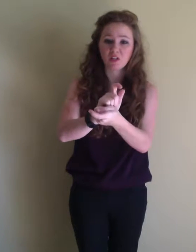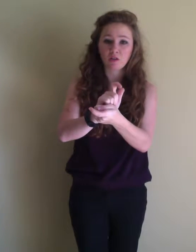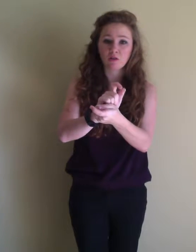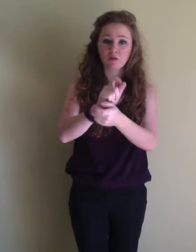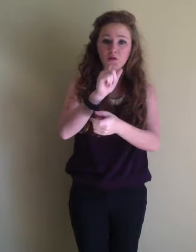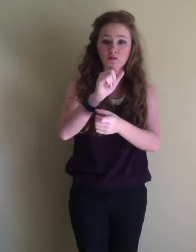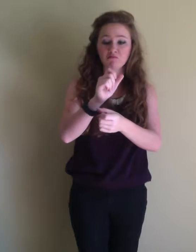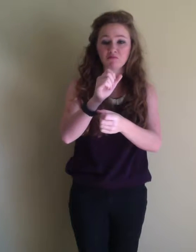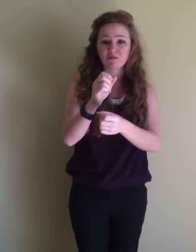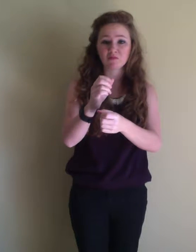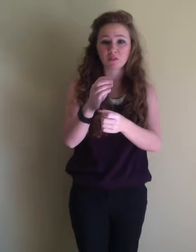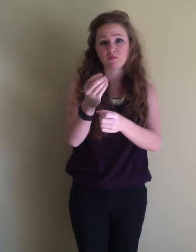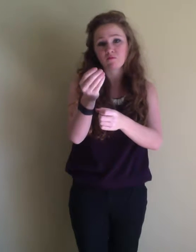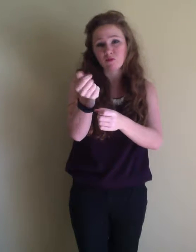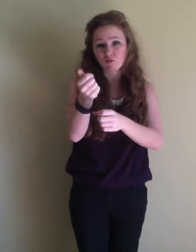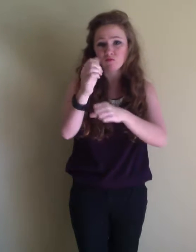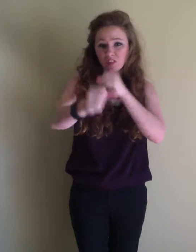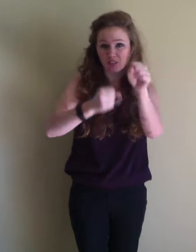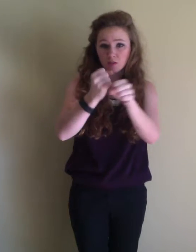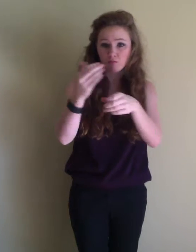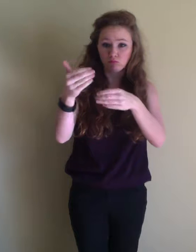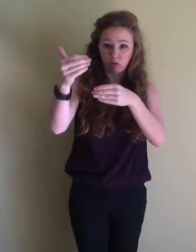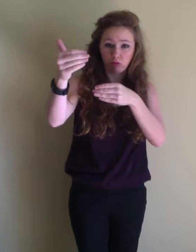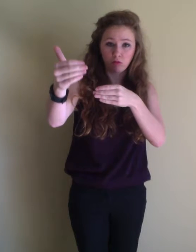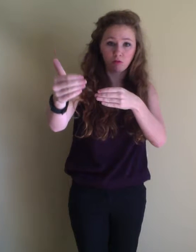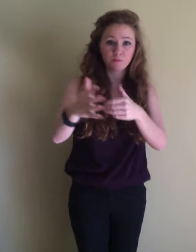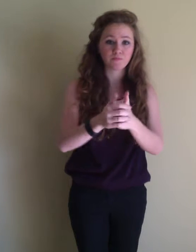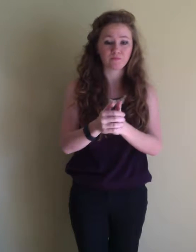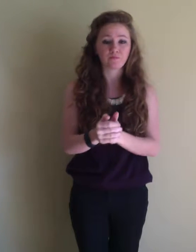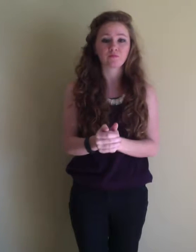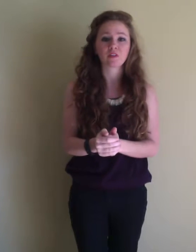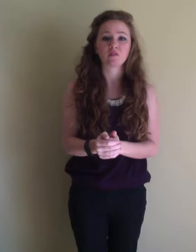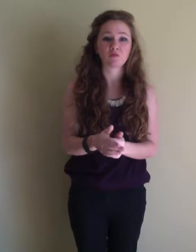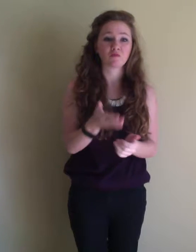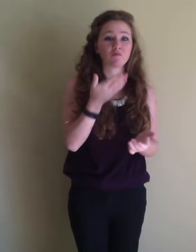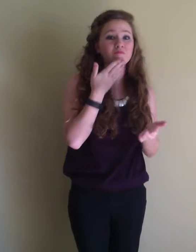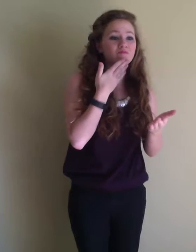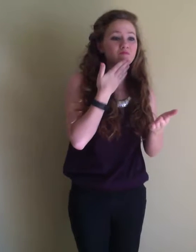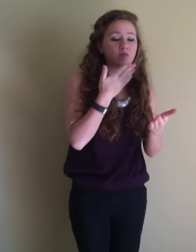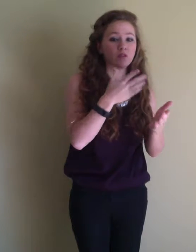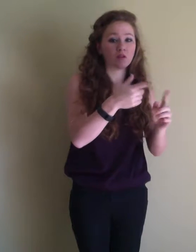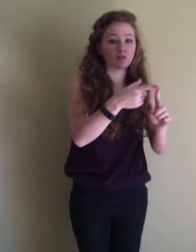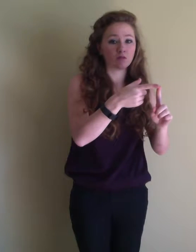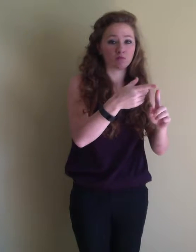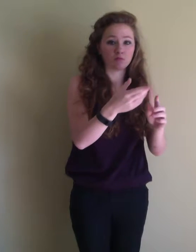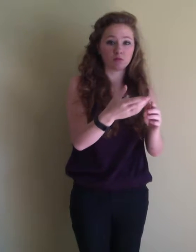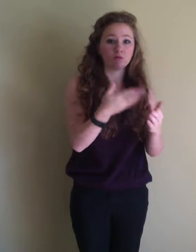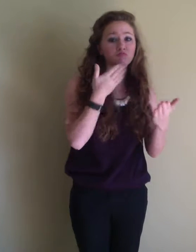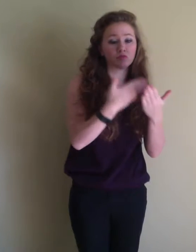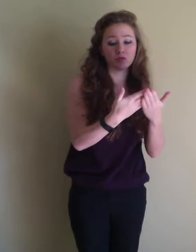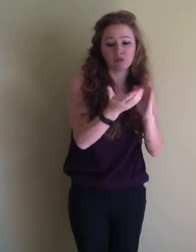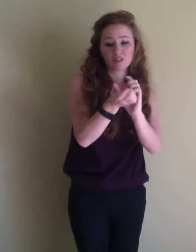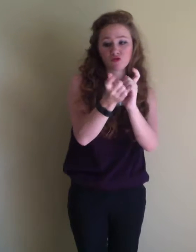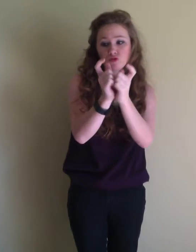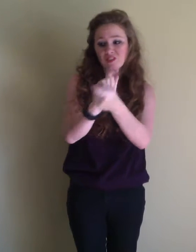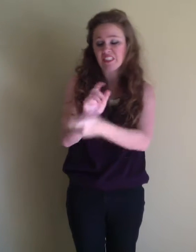absolutely awful. And we're going to kind of see how that takes that downward slide. So that was number one there. Number two talks about the French and Indian War, which remember